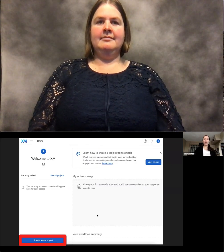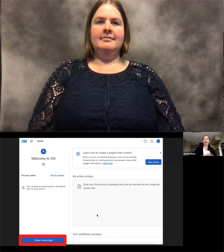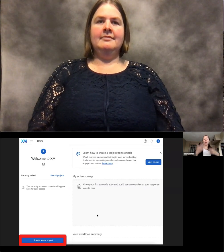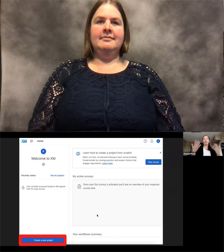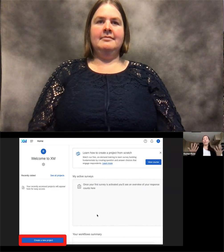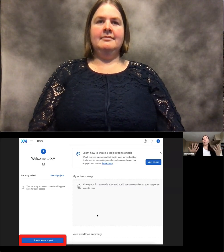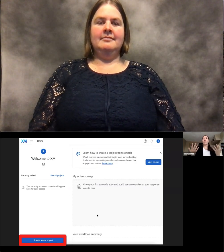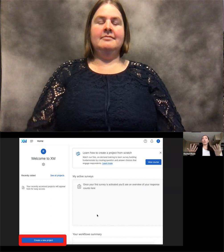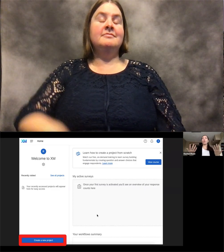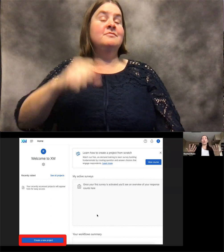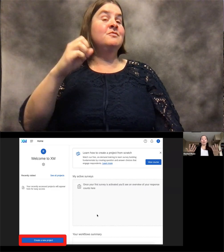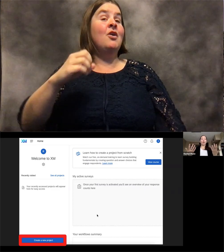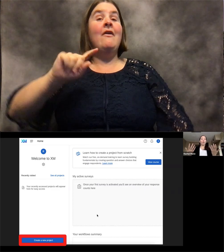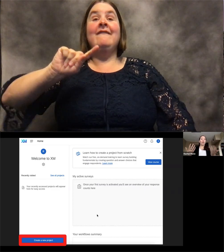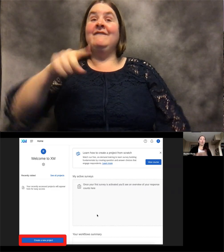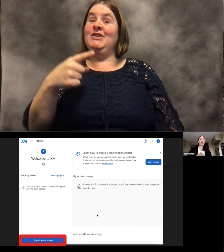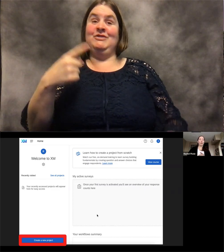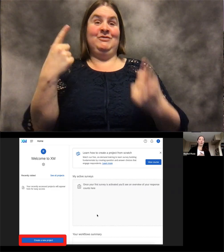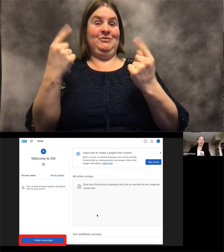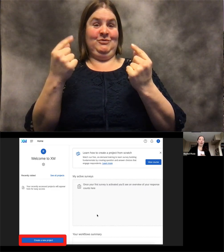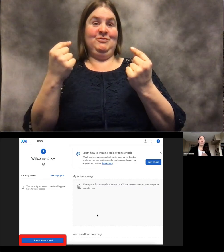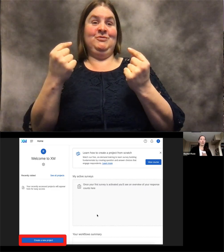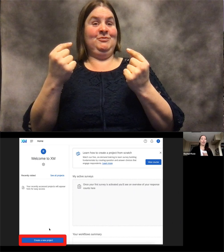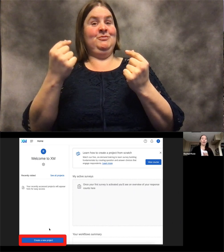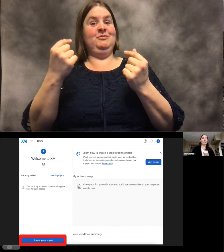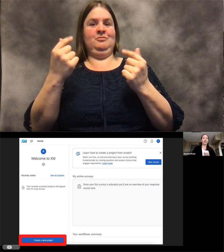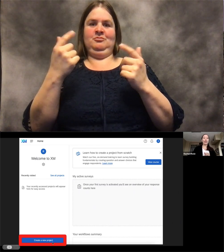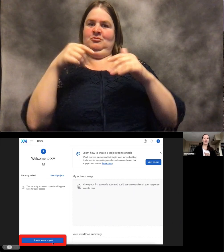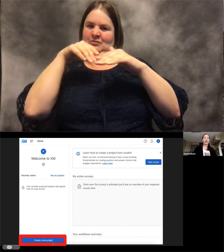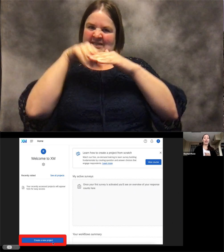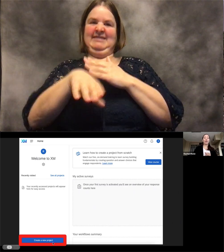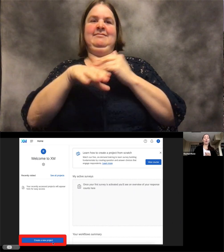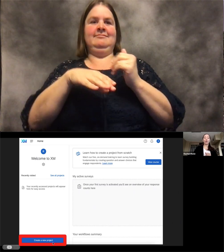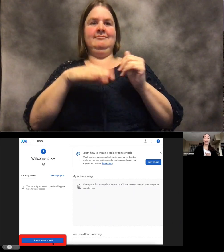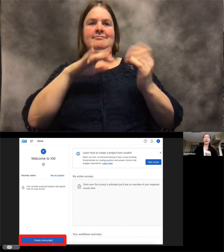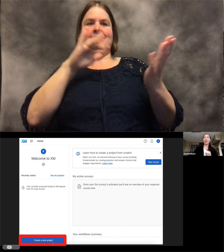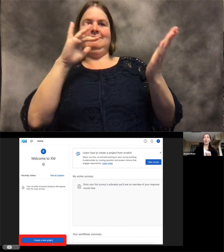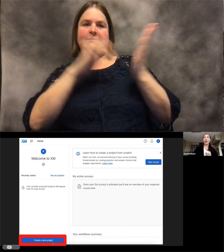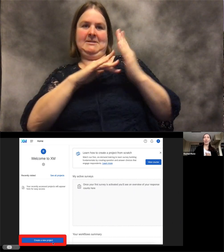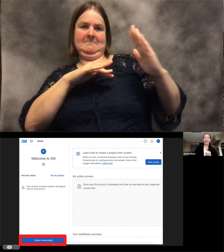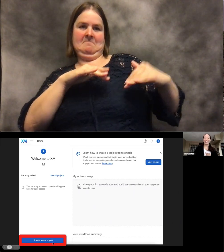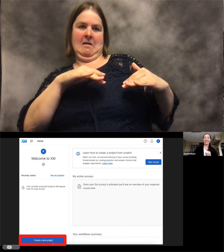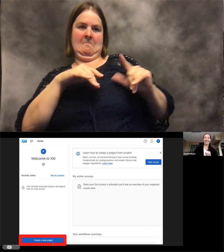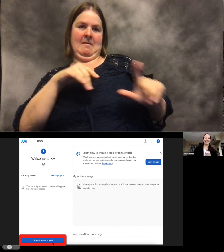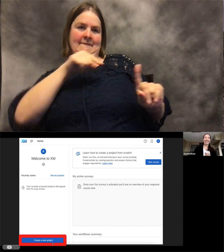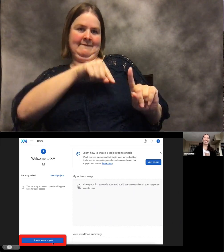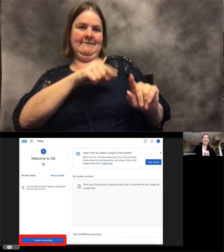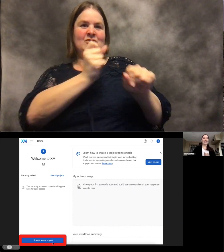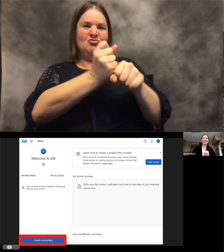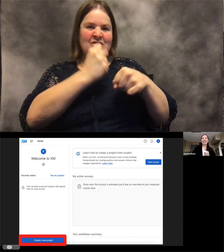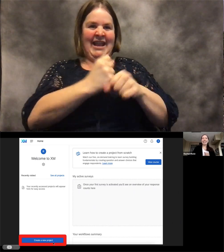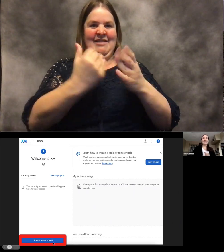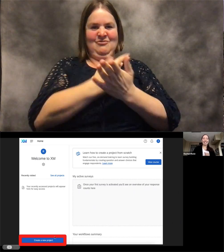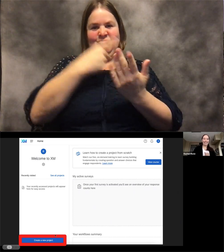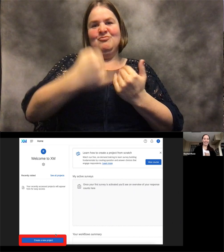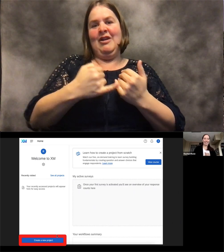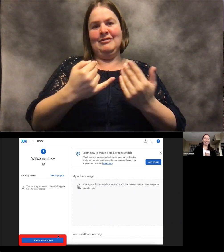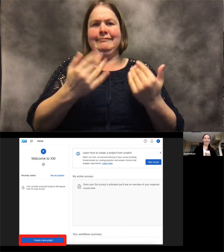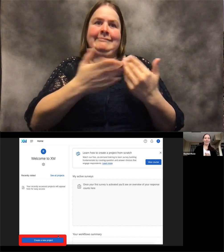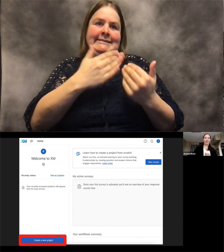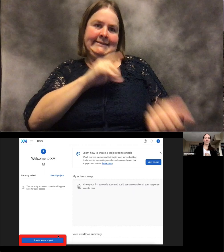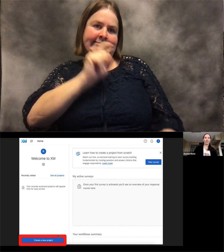So the first thing that you want to do when you create a project is click Create a New Project.